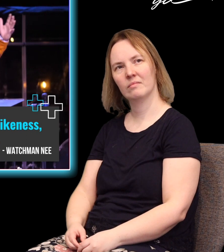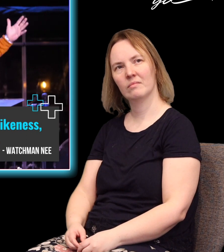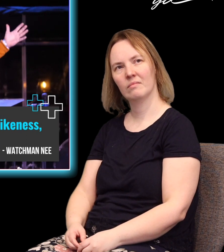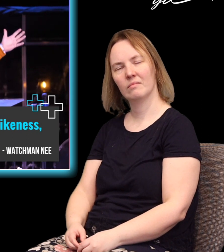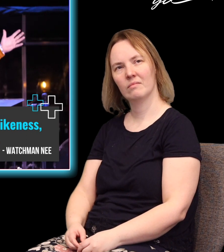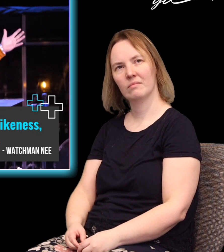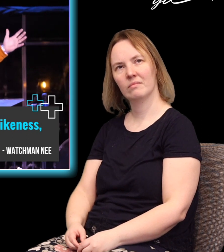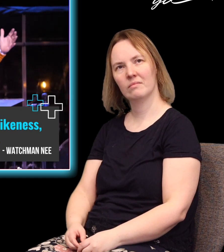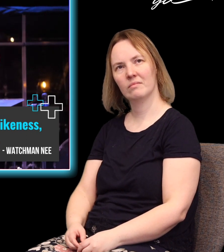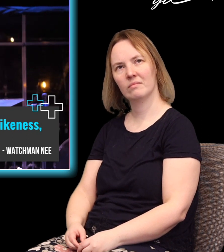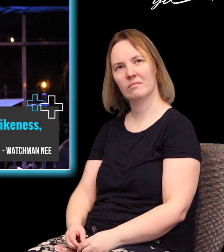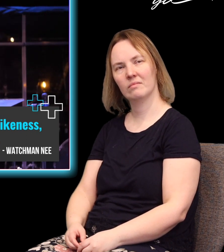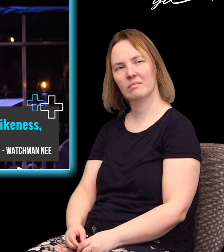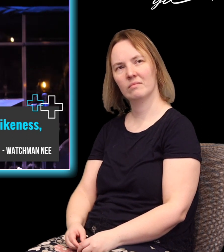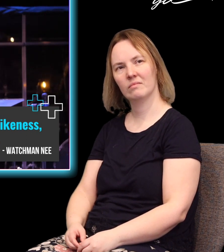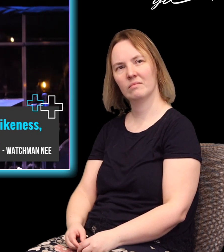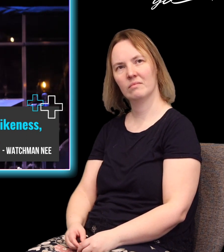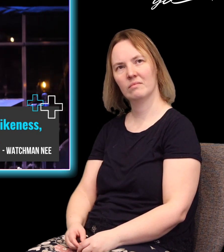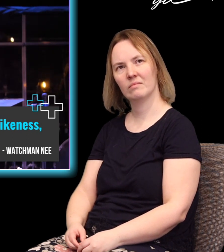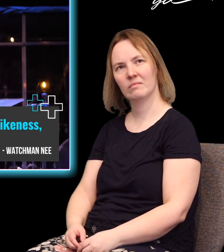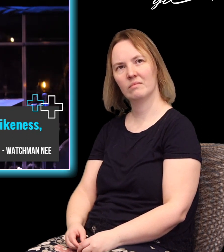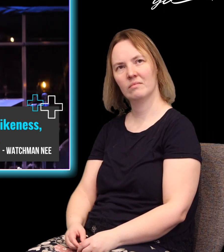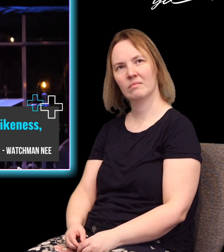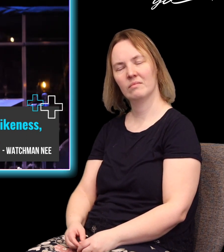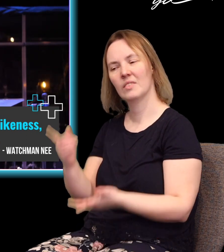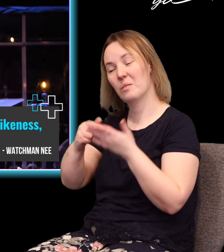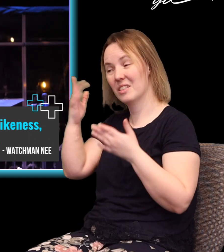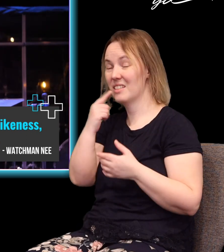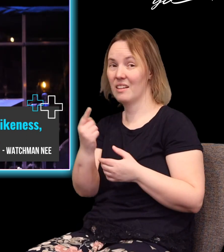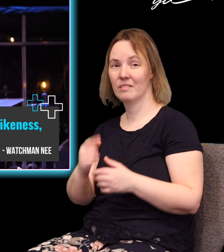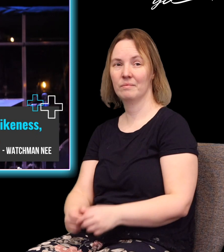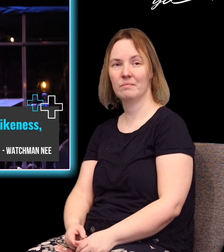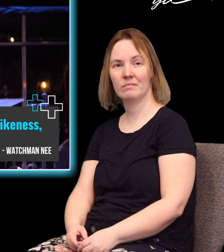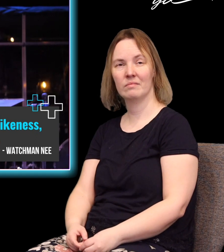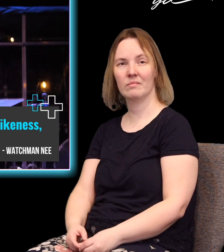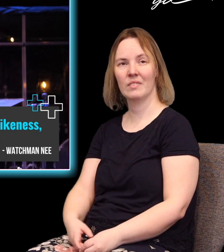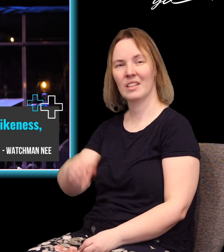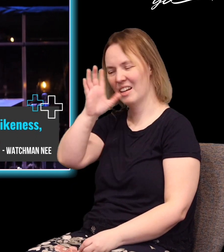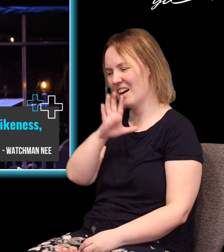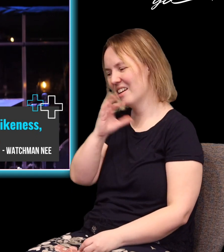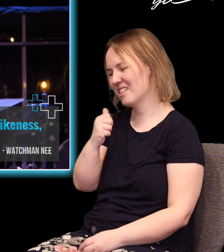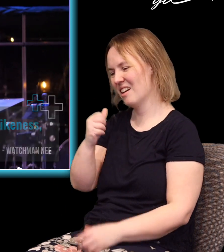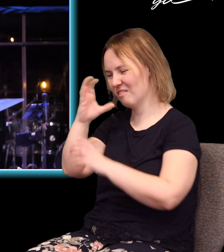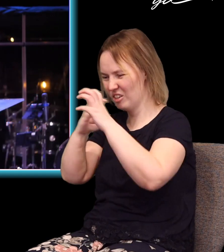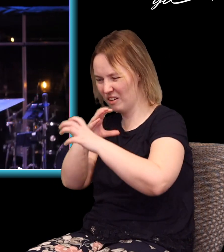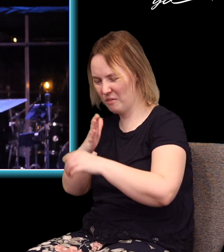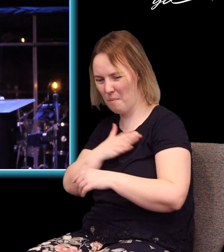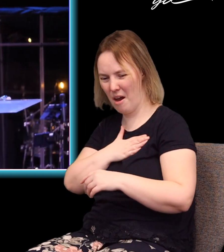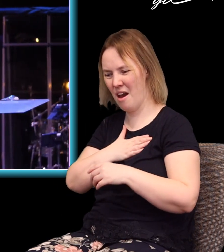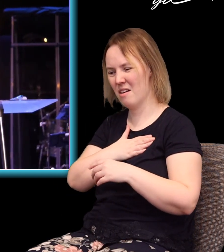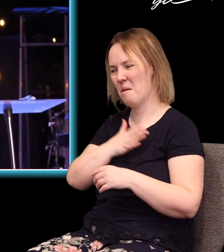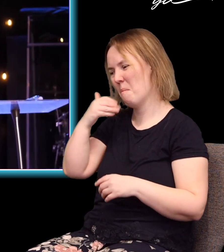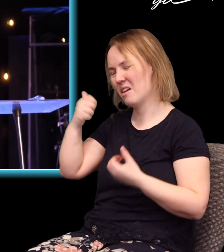of my Christ-likeness, but a manifestation of his Christ. What's he saying? God is not looking